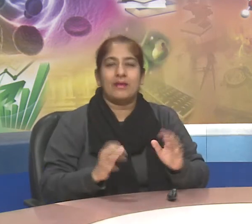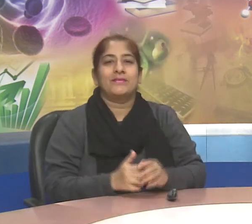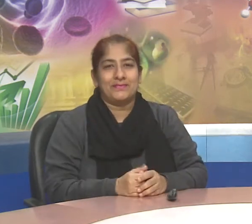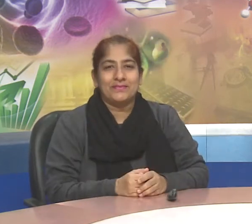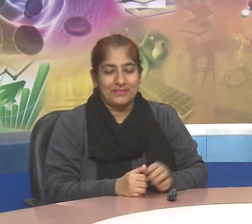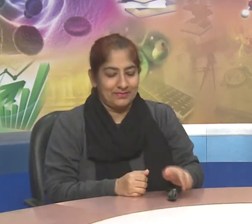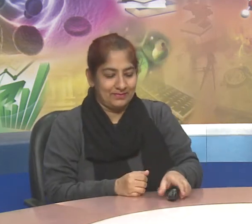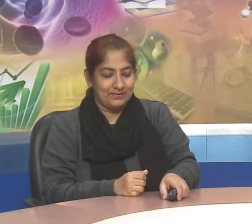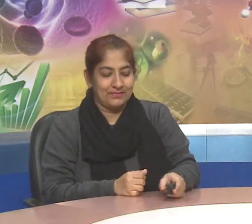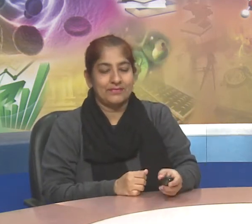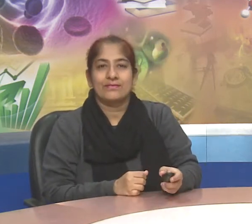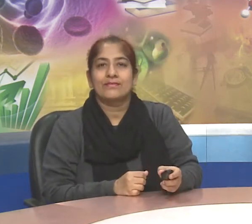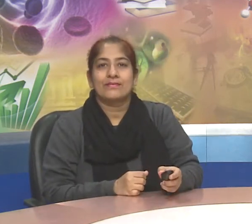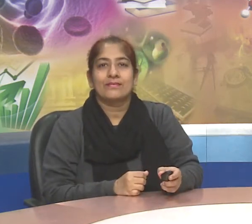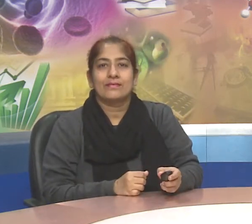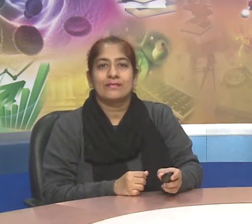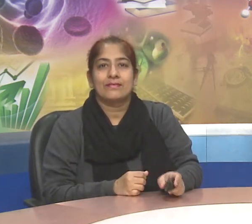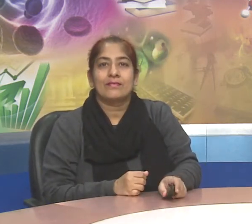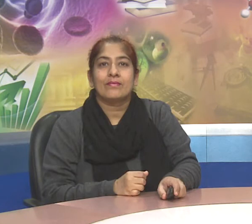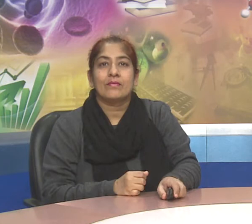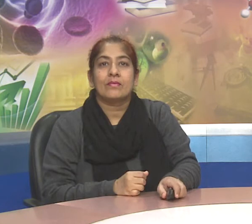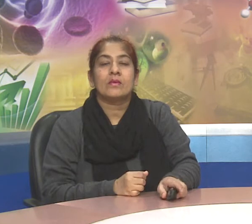good quality, not a bad way, it good way.